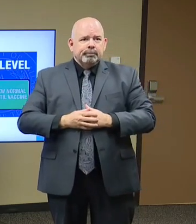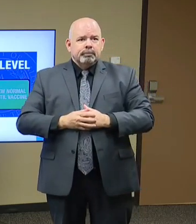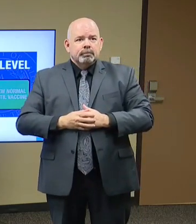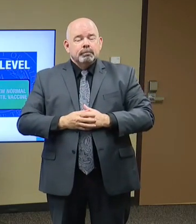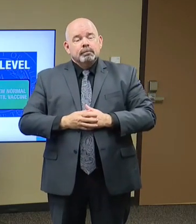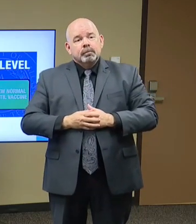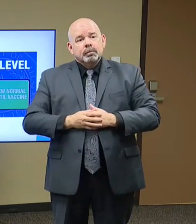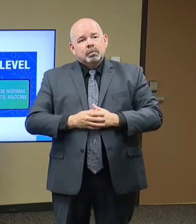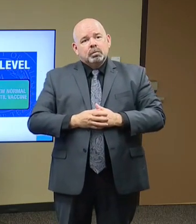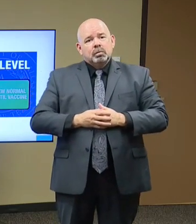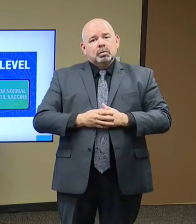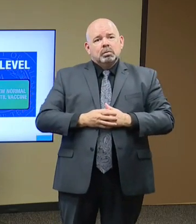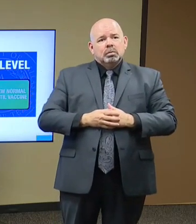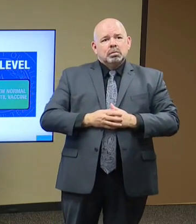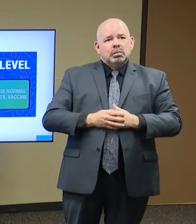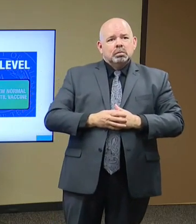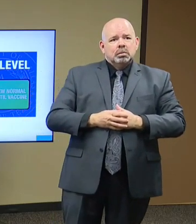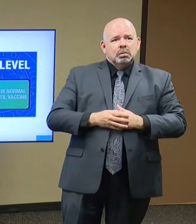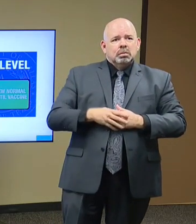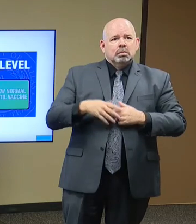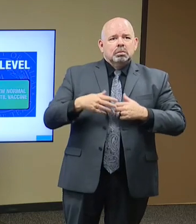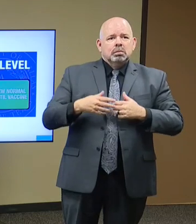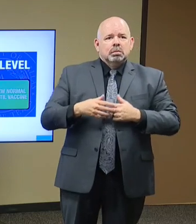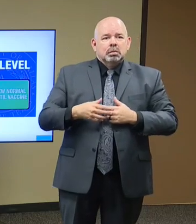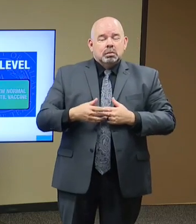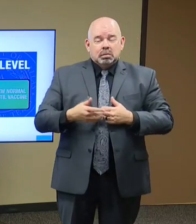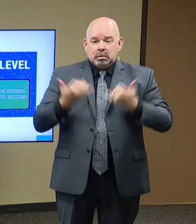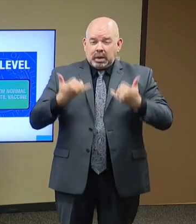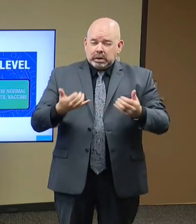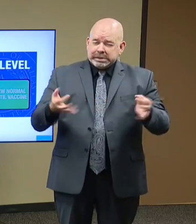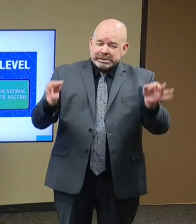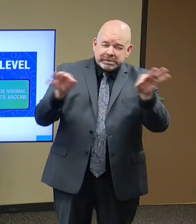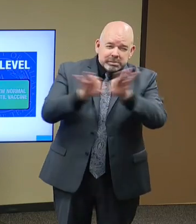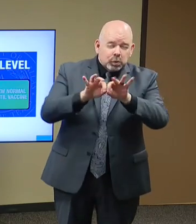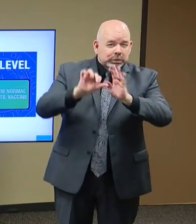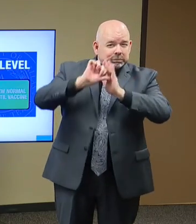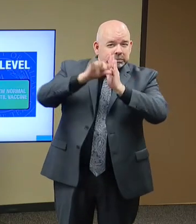to get their flu shots this year, for